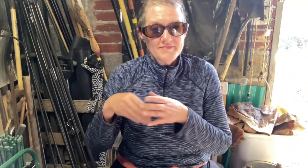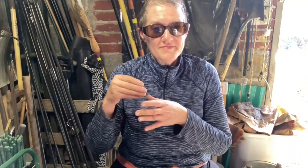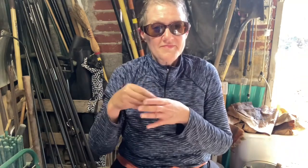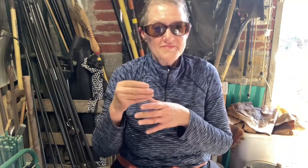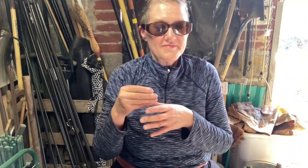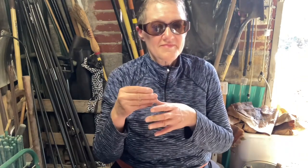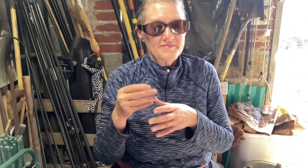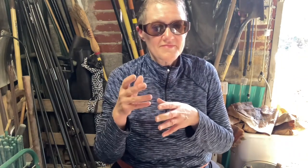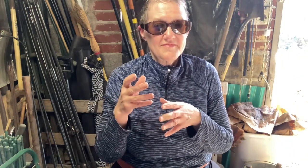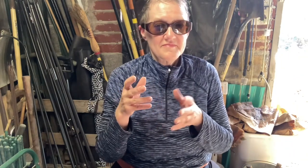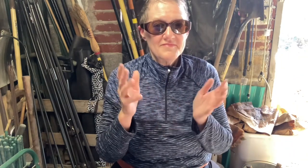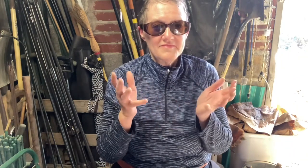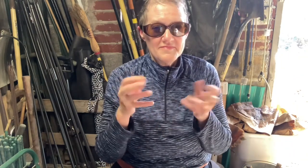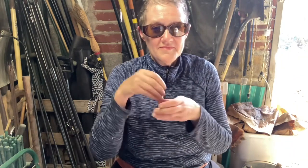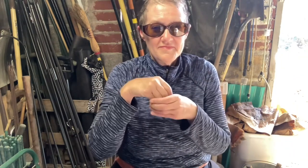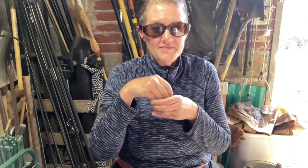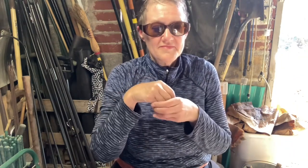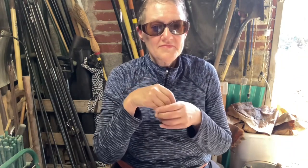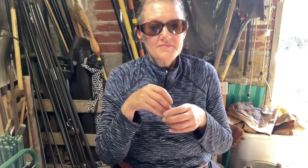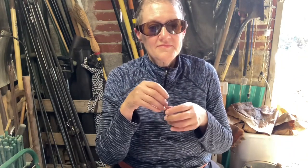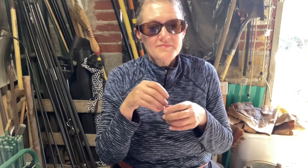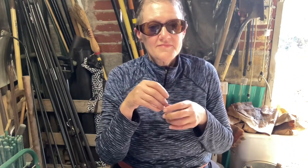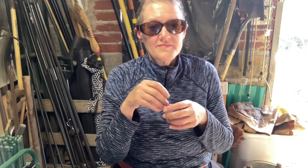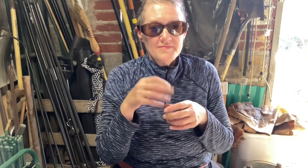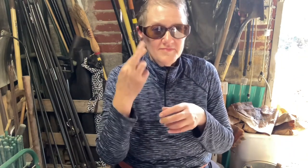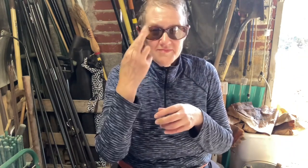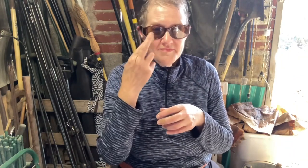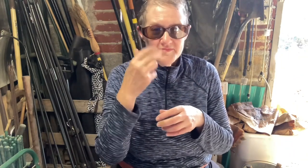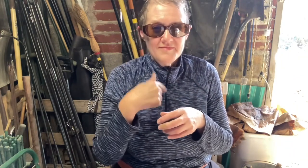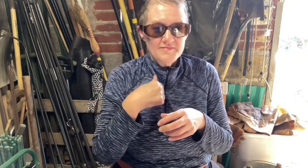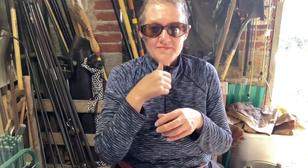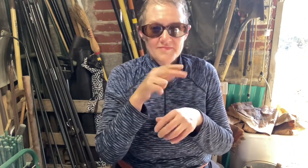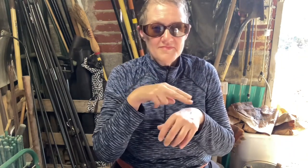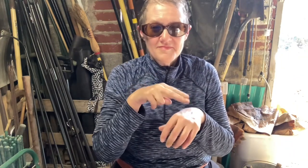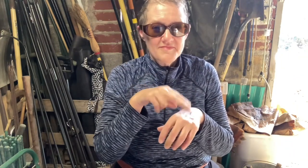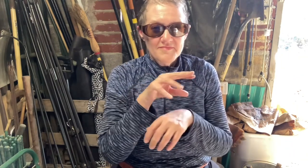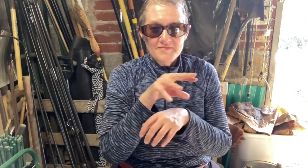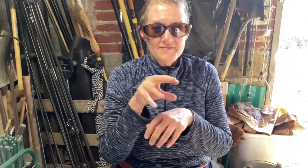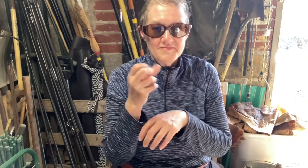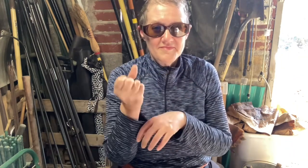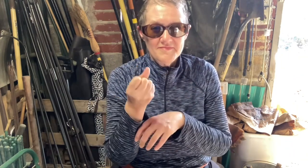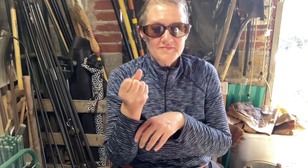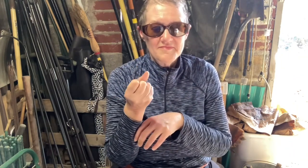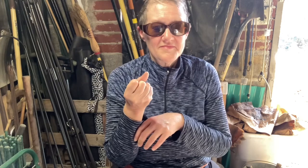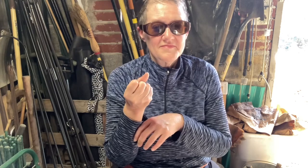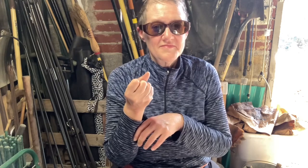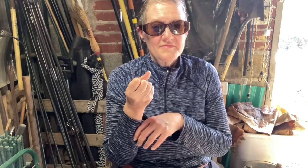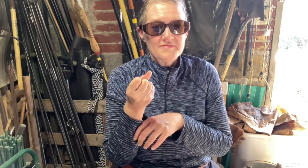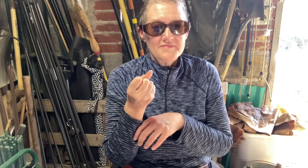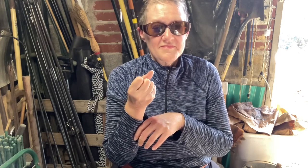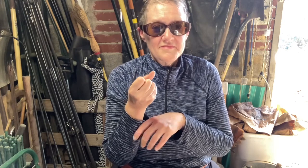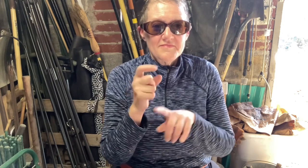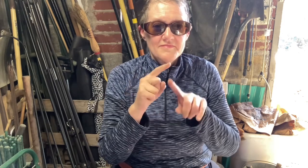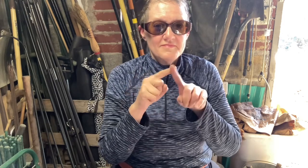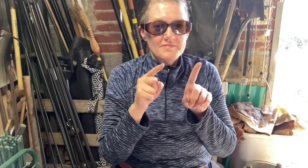Now the neighbors are outside talking, so we're going to talk inside. That's one reason I don't normally film on